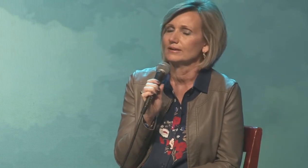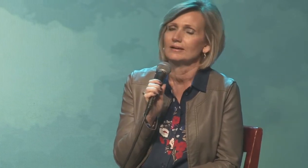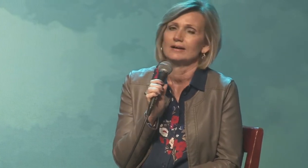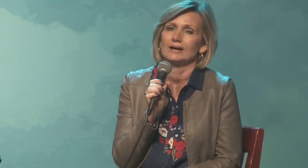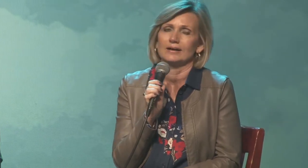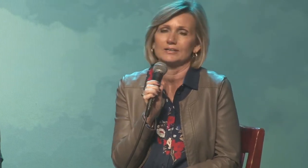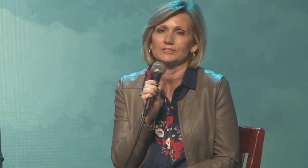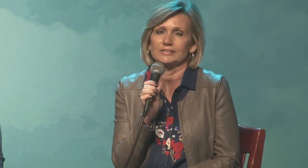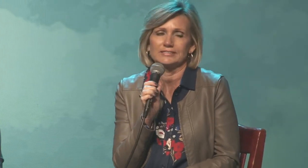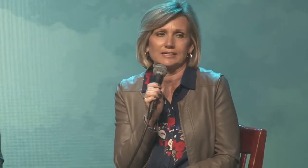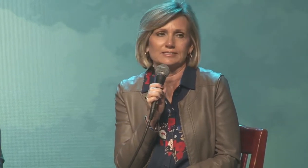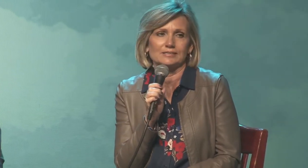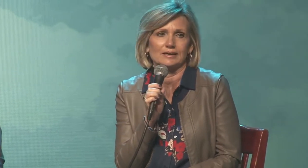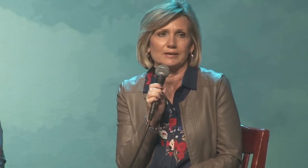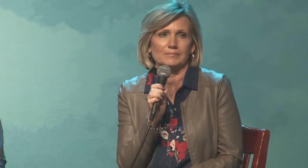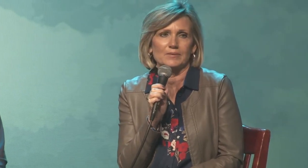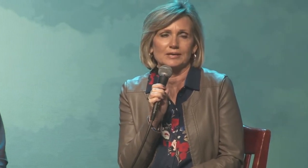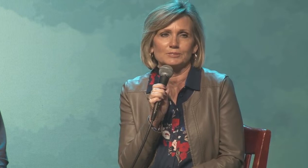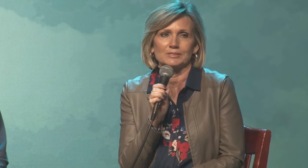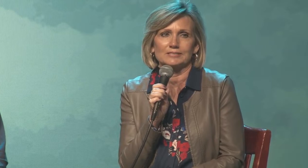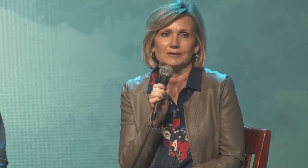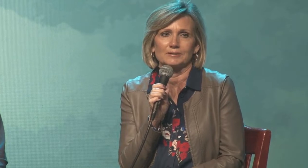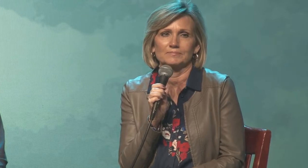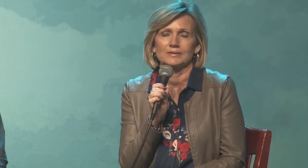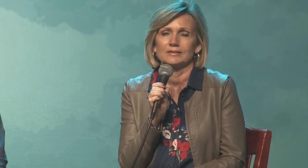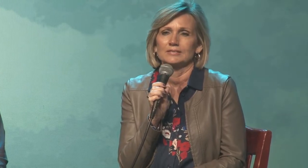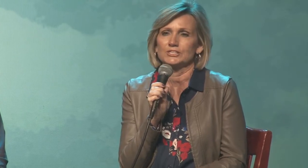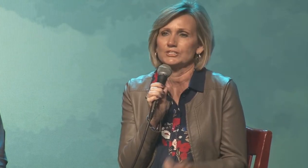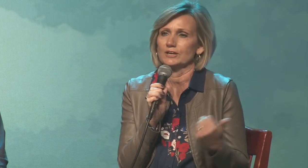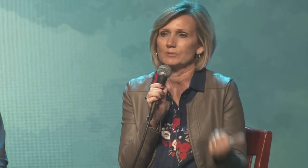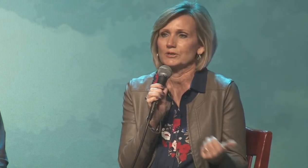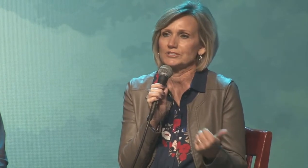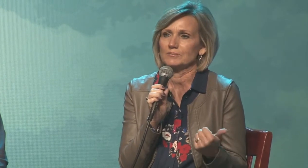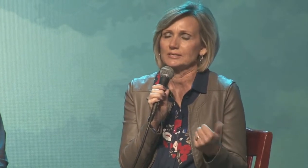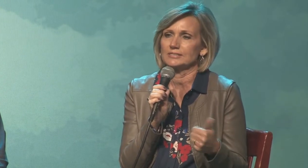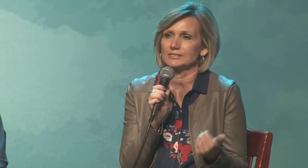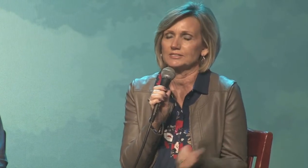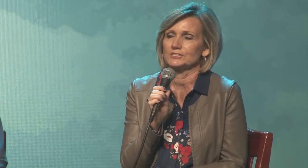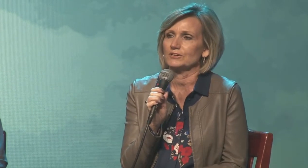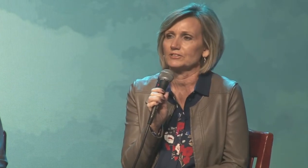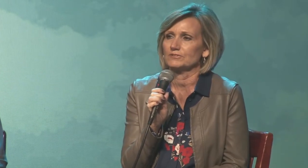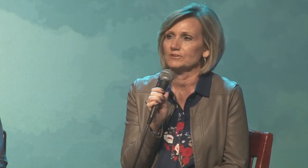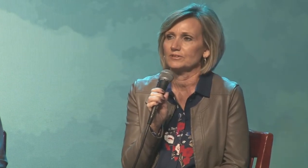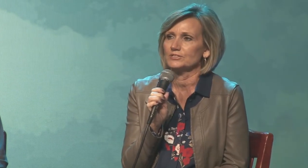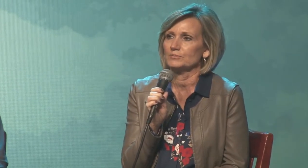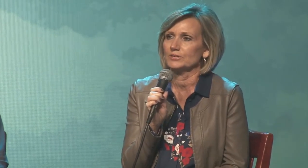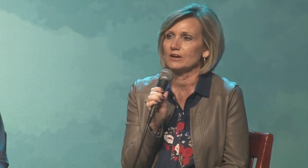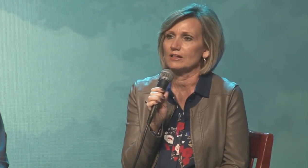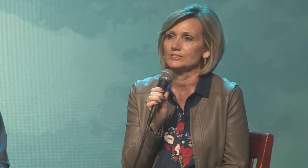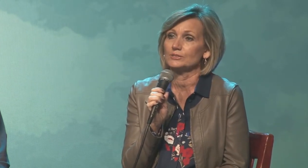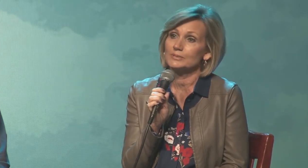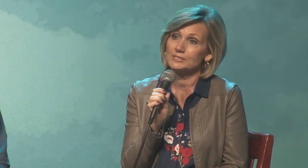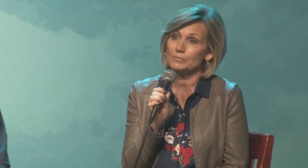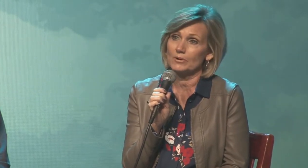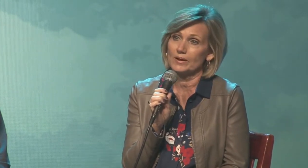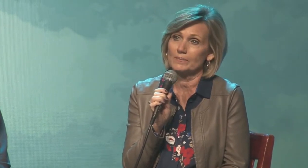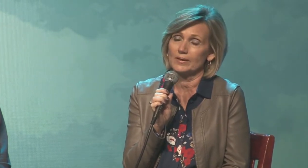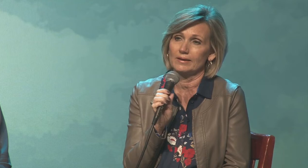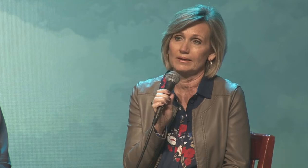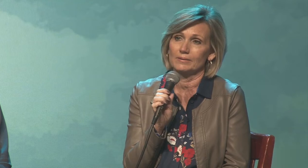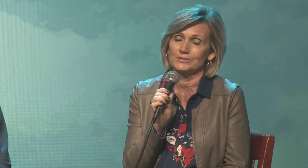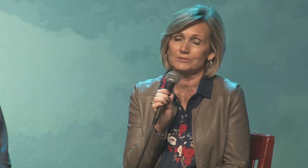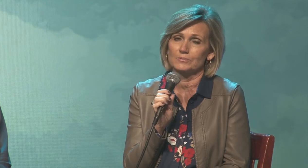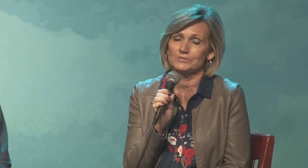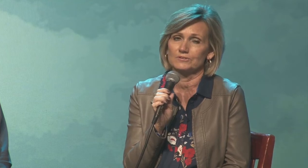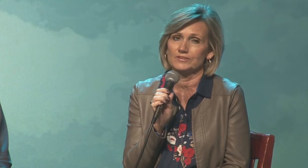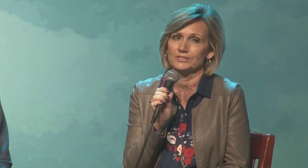here. During the days, I spend time teaching on a part-time basis as an instructor at Front Range Community College in the business program,